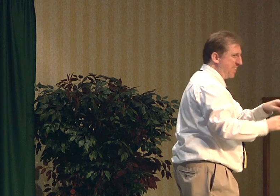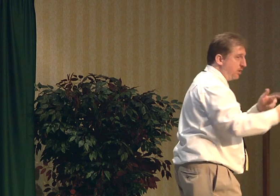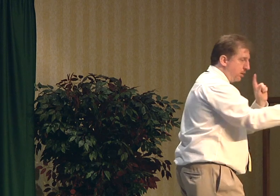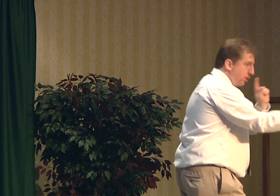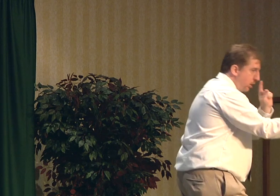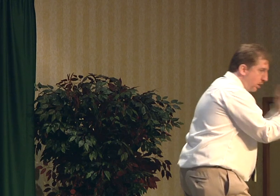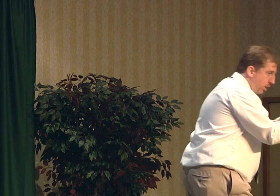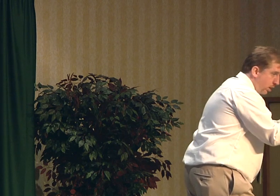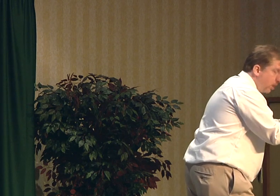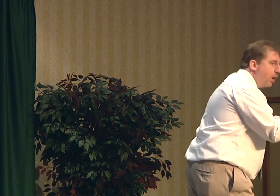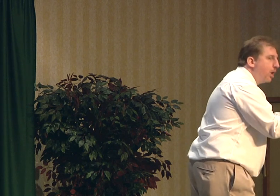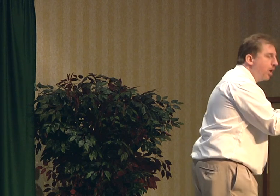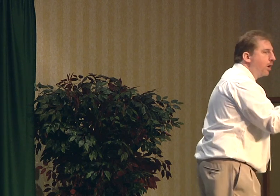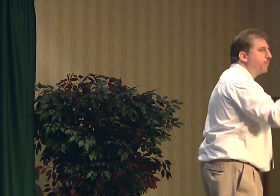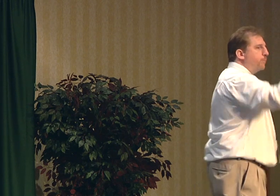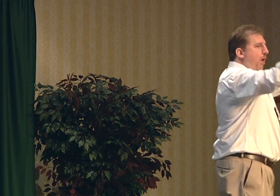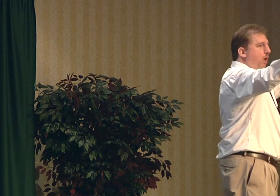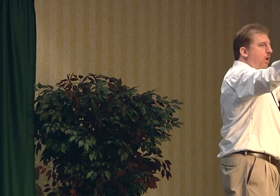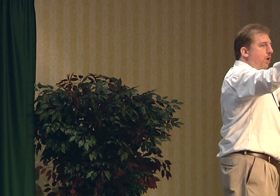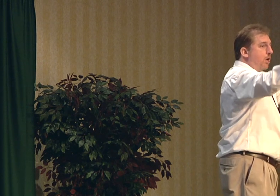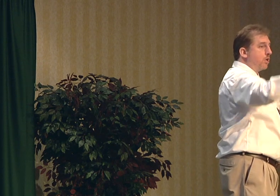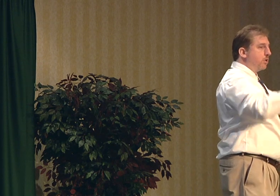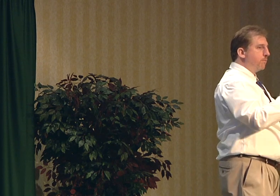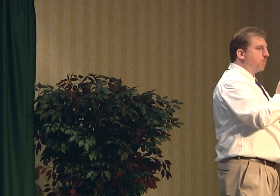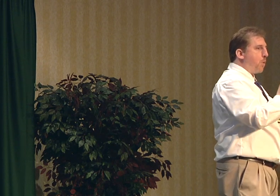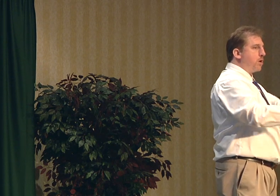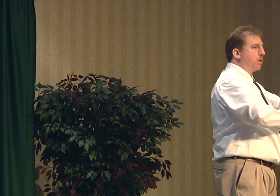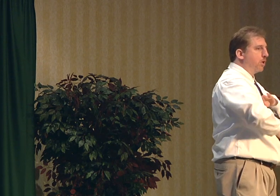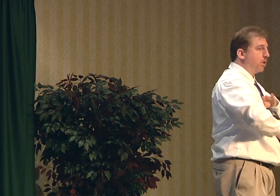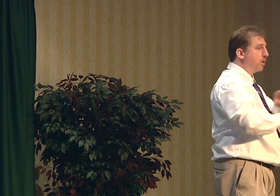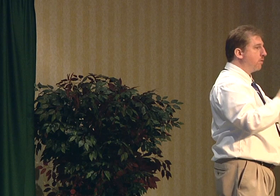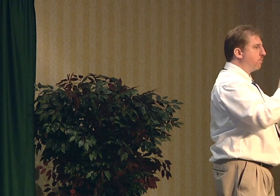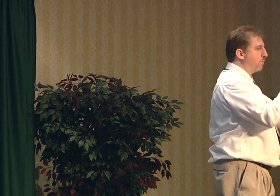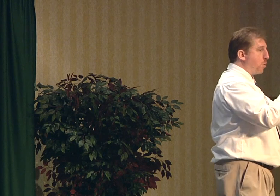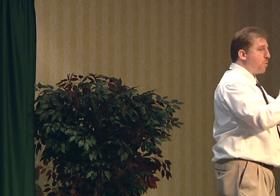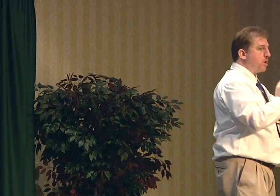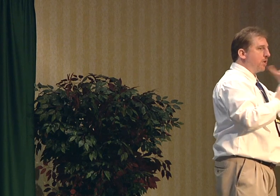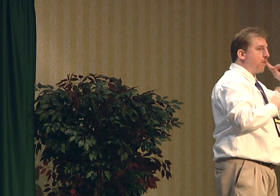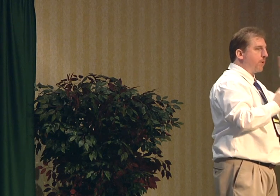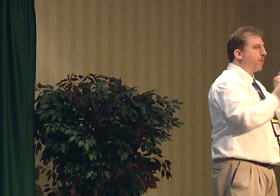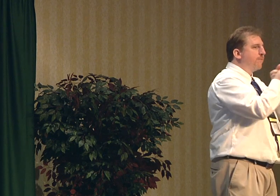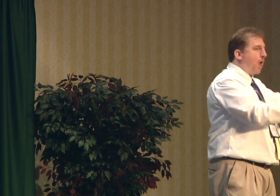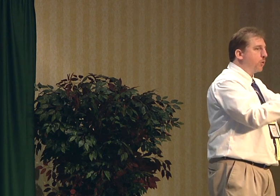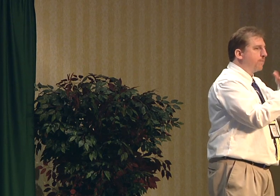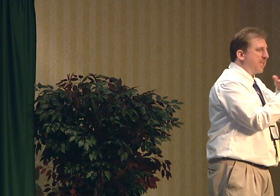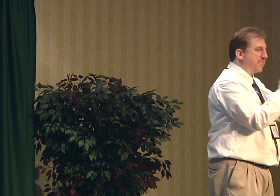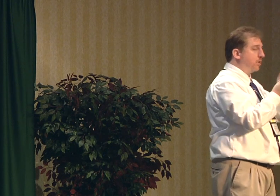and they're trying to meet what their communication needs are, that it is more successful, they have greater